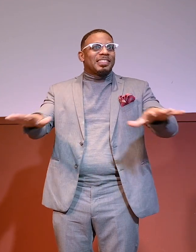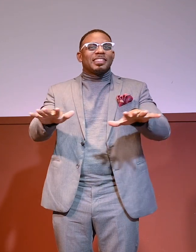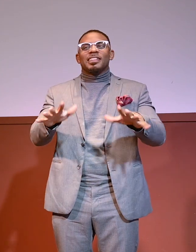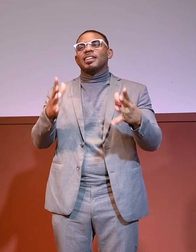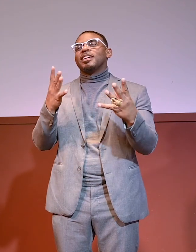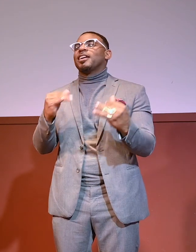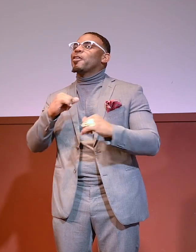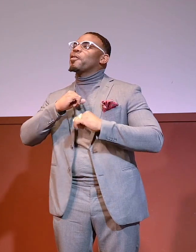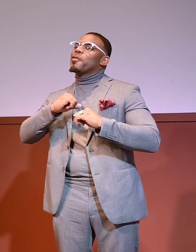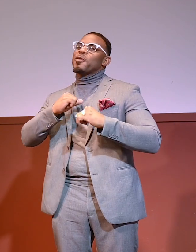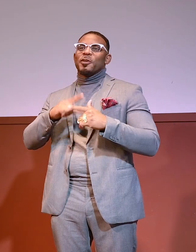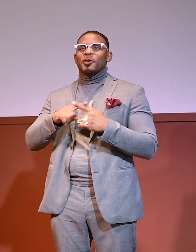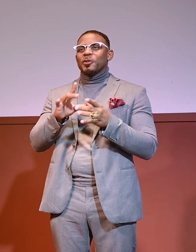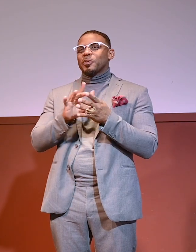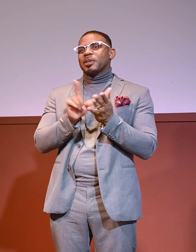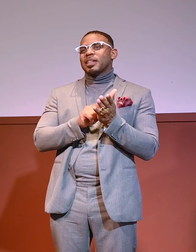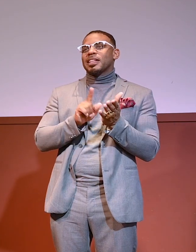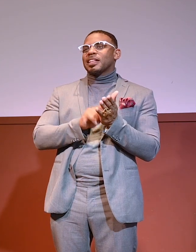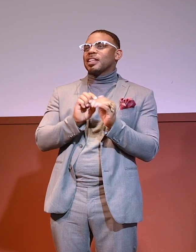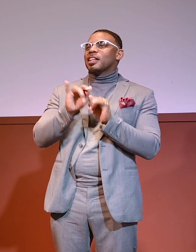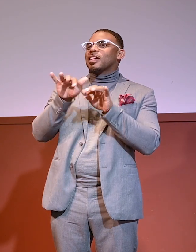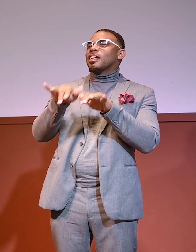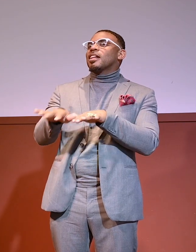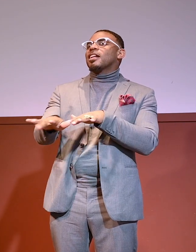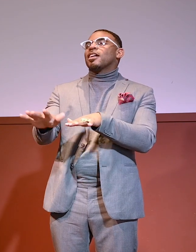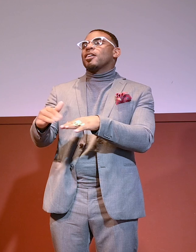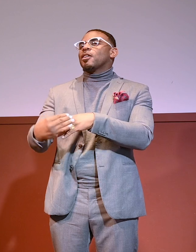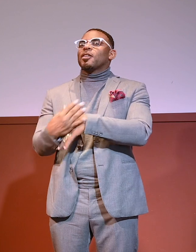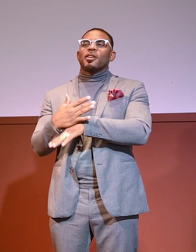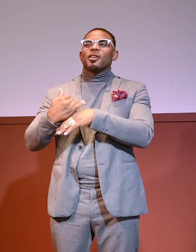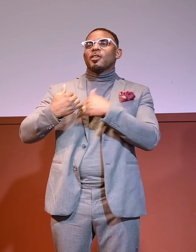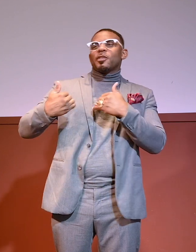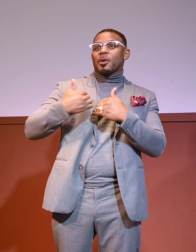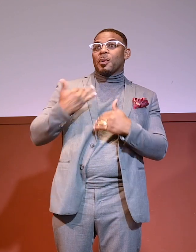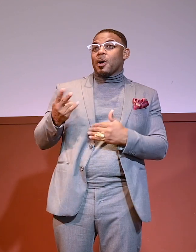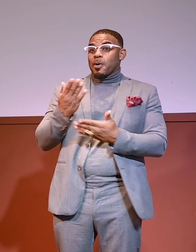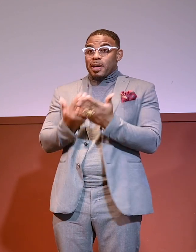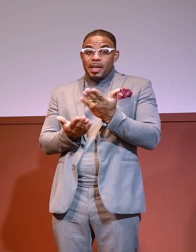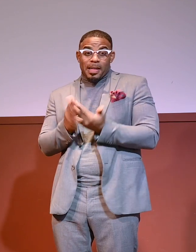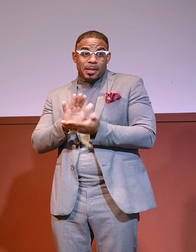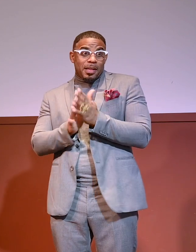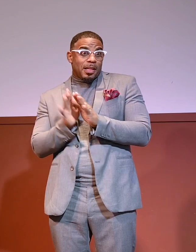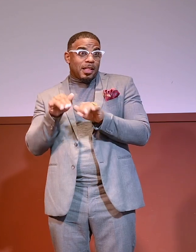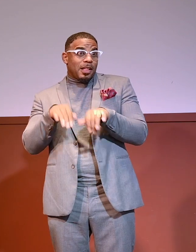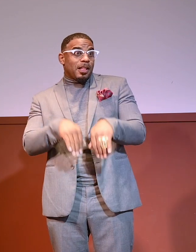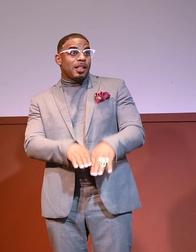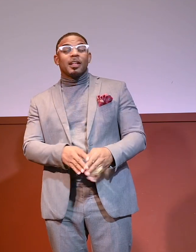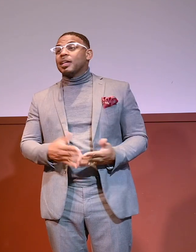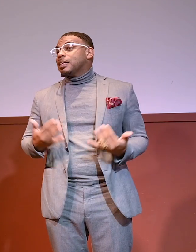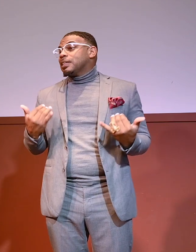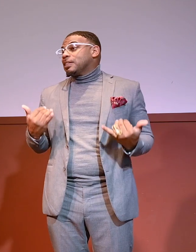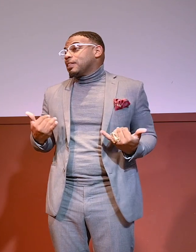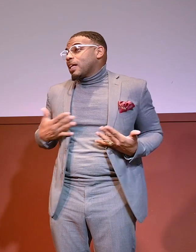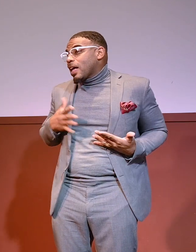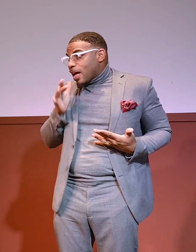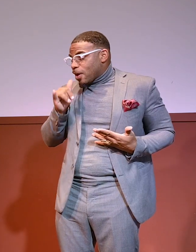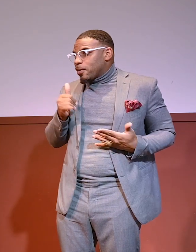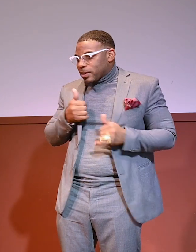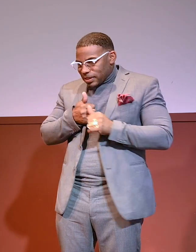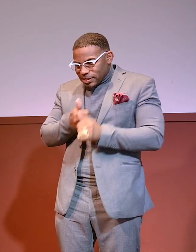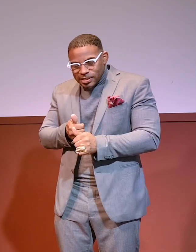salt refusing to release solid shore, shore refusing to erode, and my own hands become roof enough. Today, I will be all